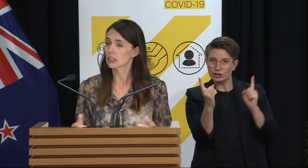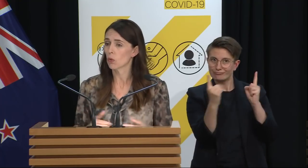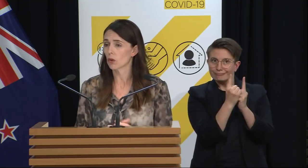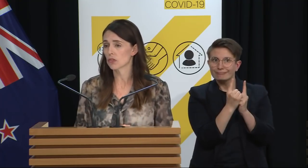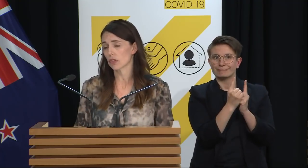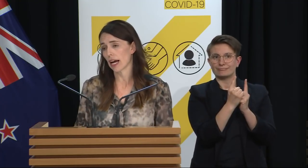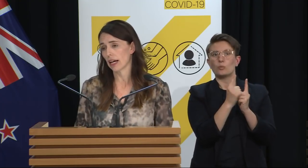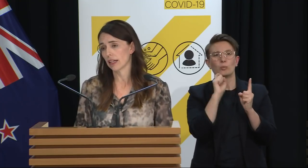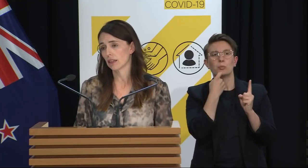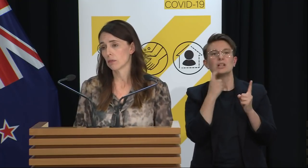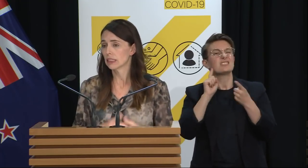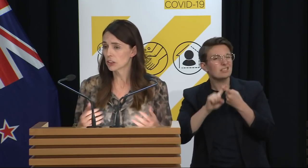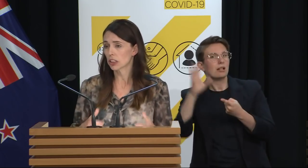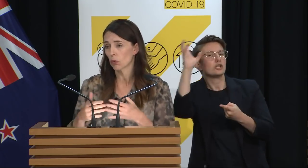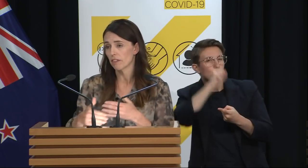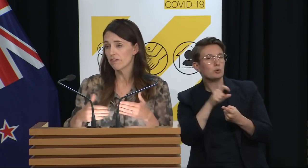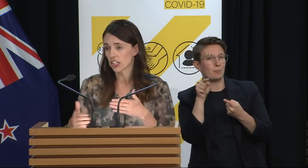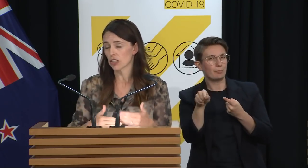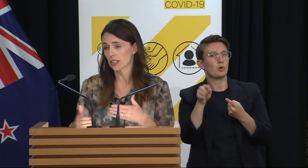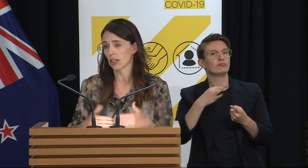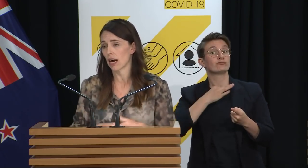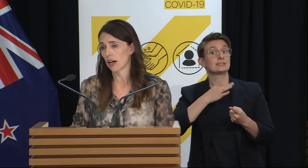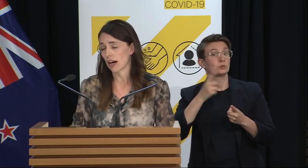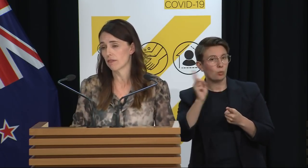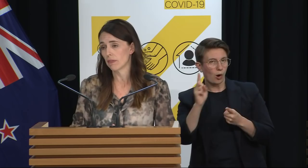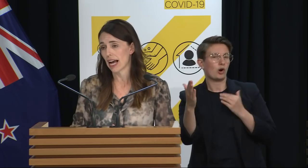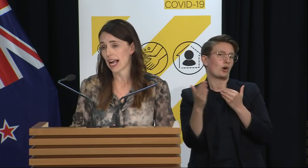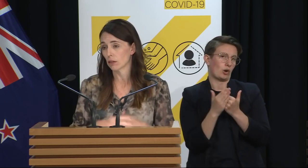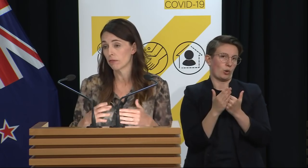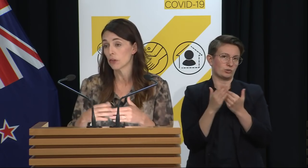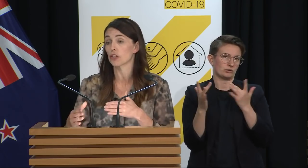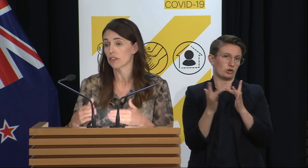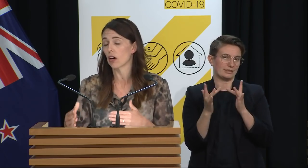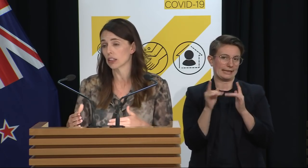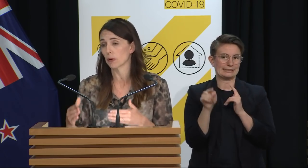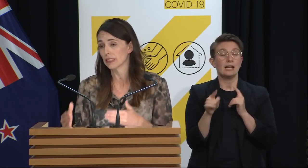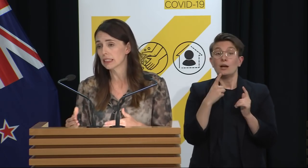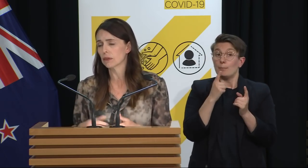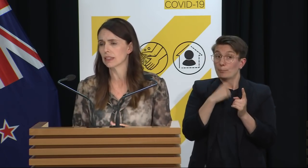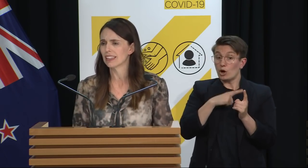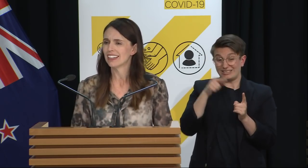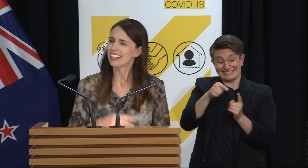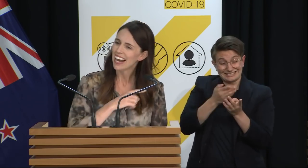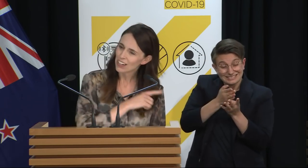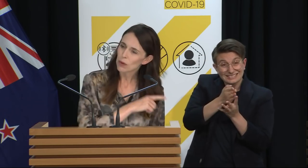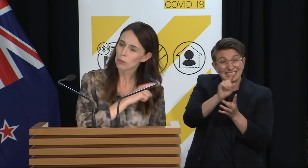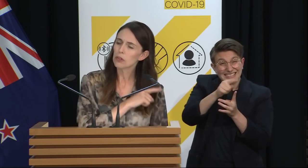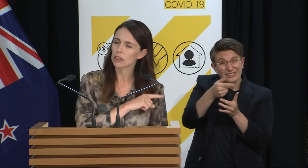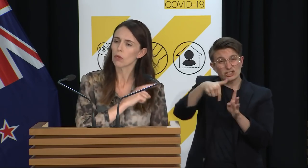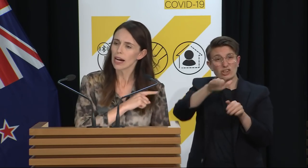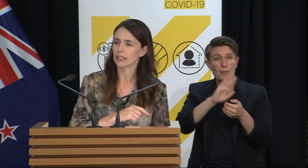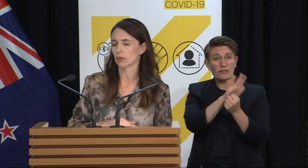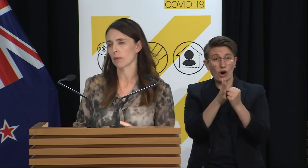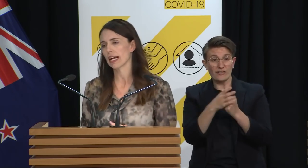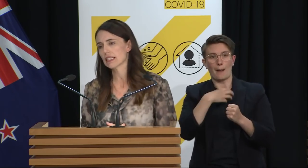given that this was a potentially more infectious version of the virus we were dealing with. And we were